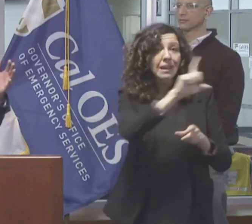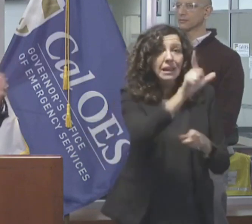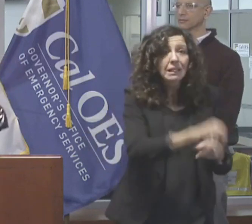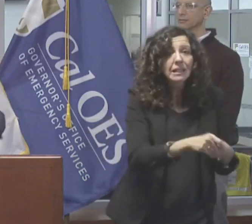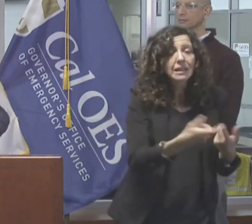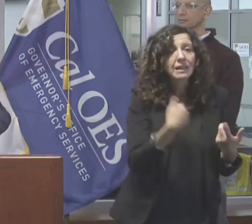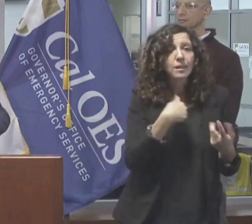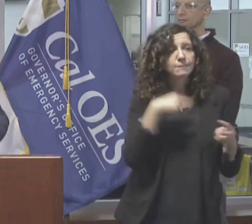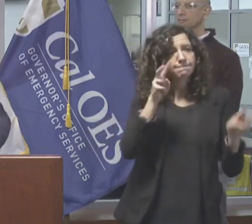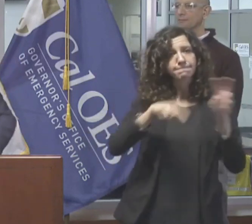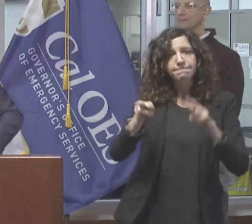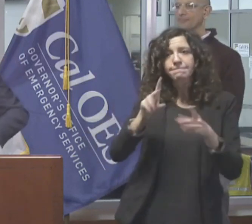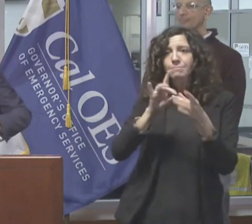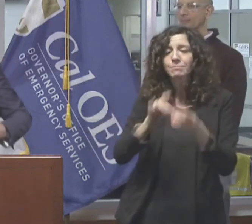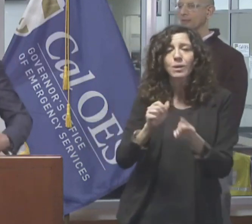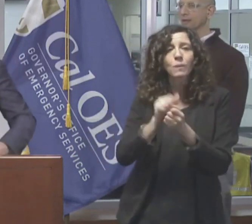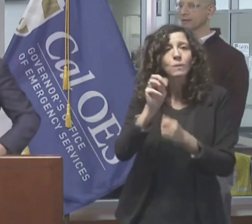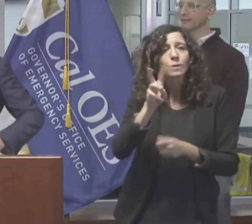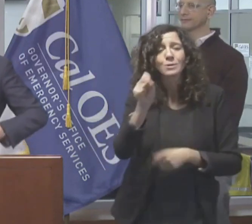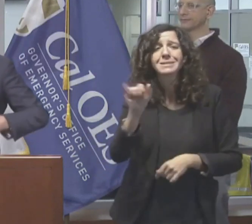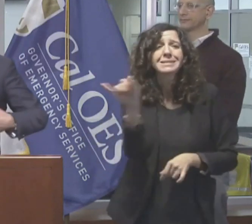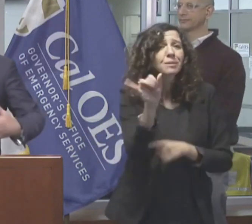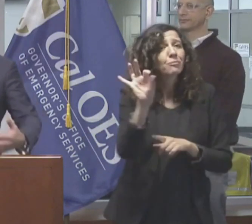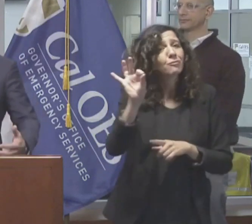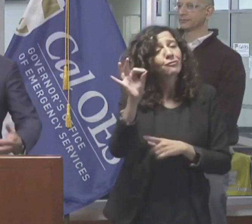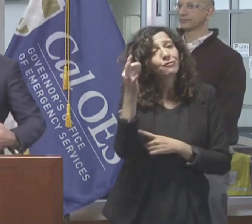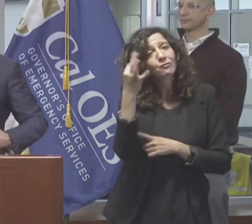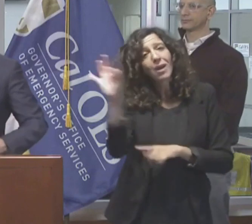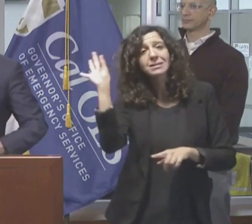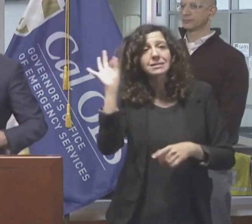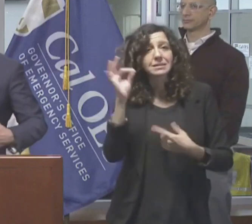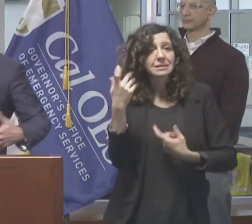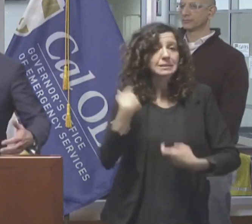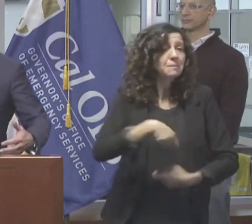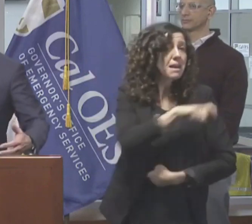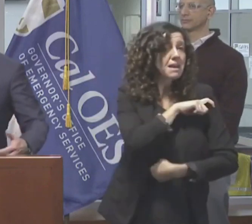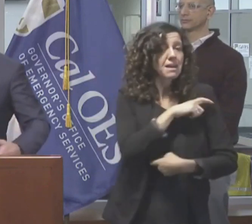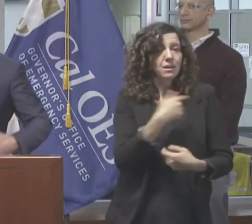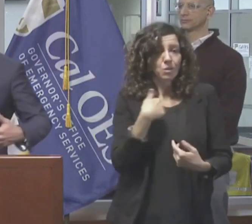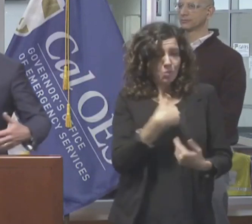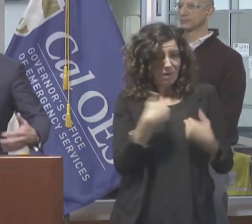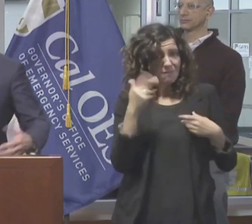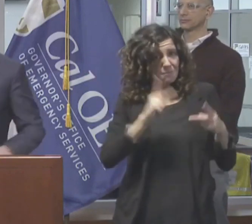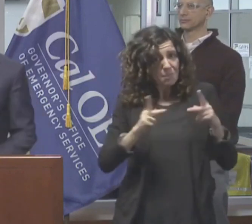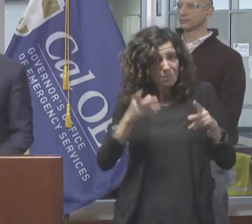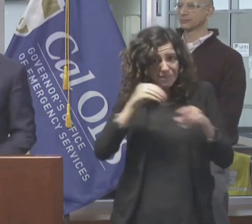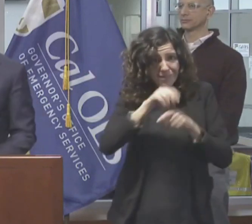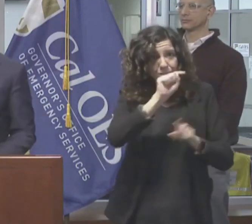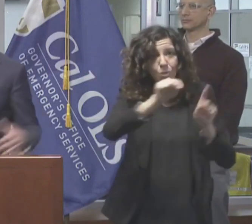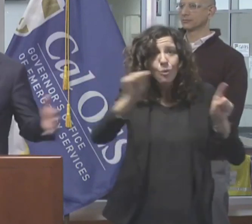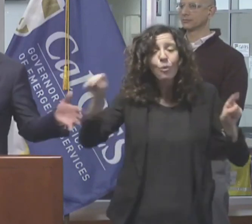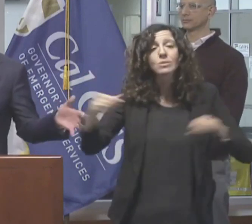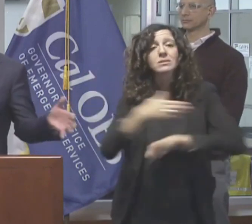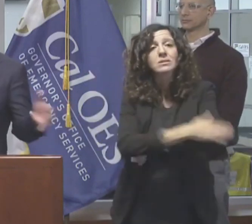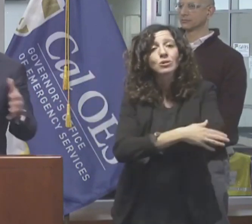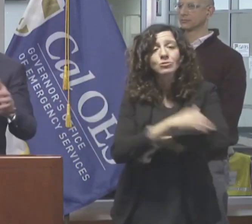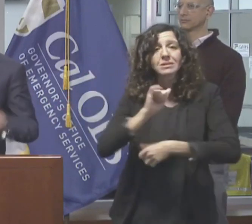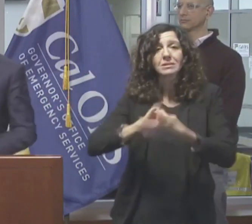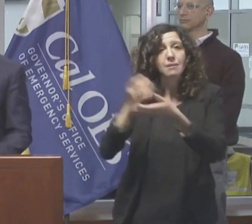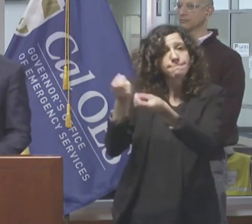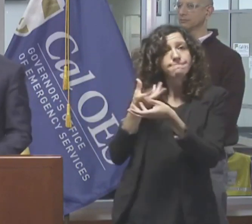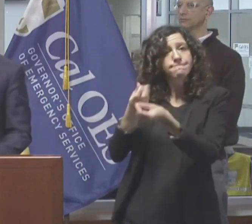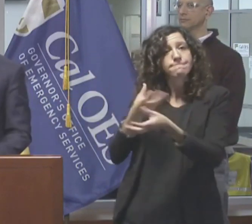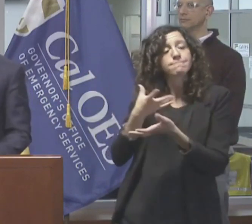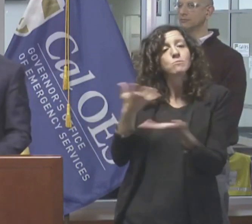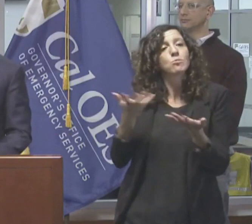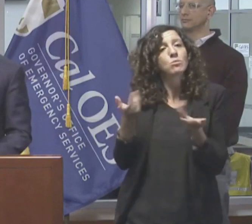the headlines. Same with France, same with Spain. We have people on the ground, literally, that we are in contact with. They're providing